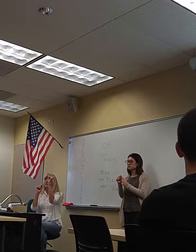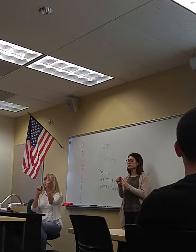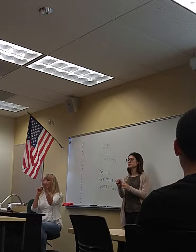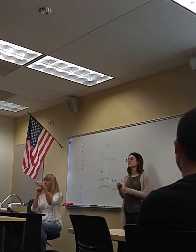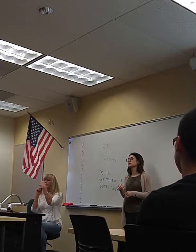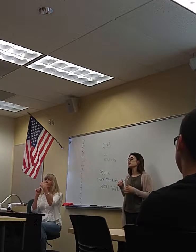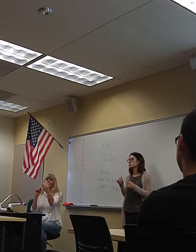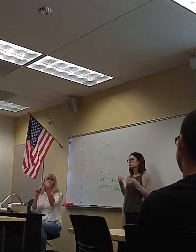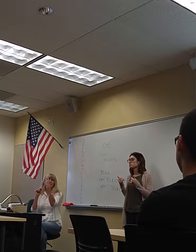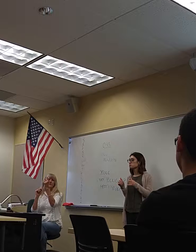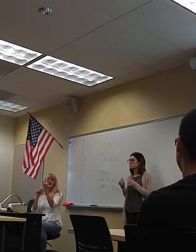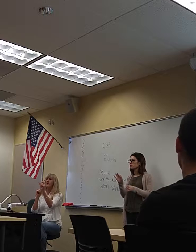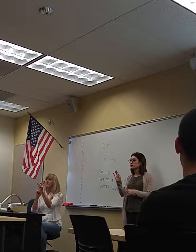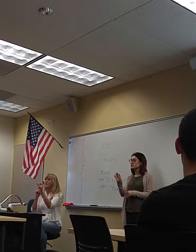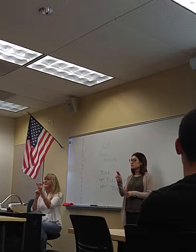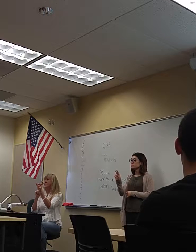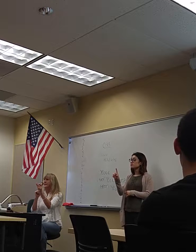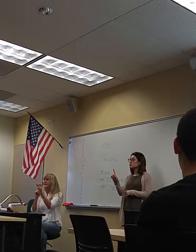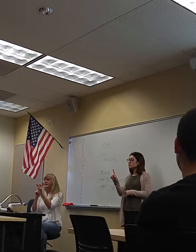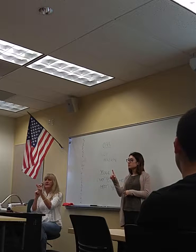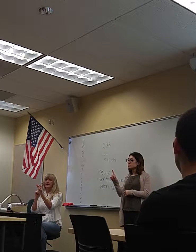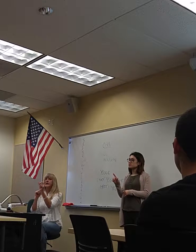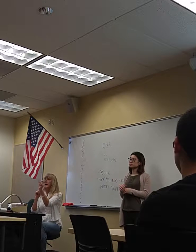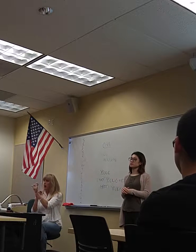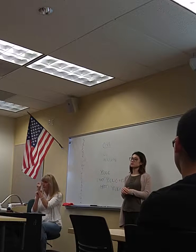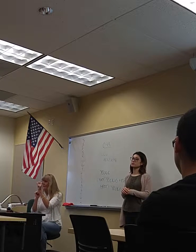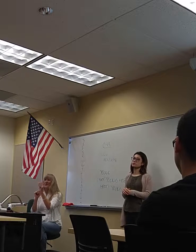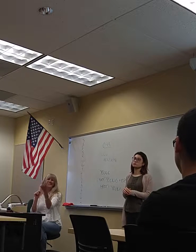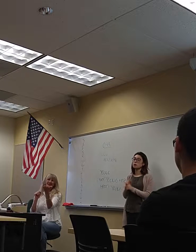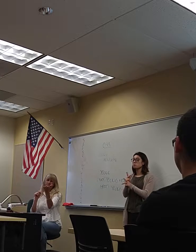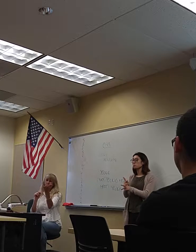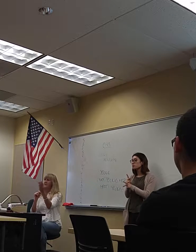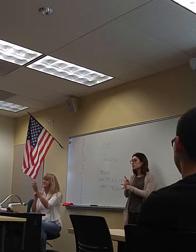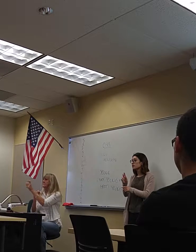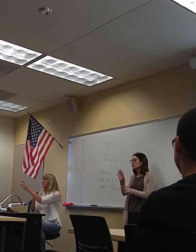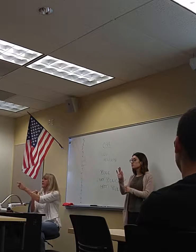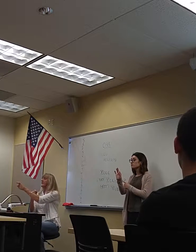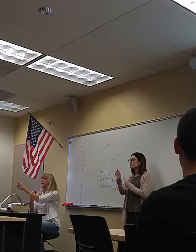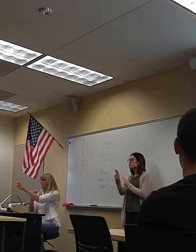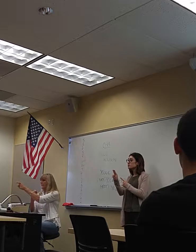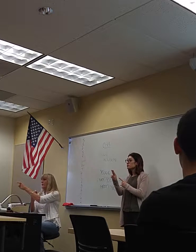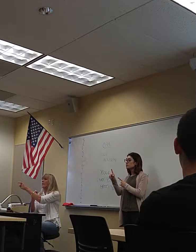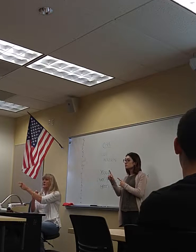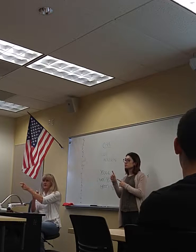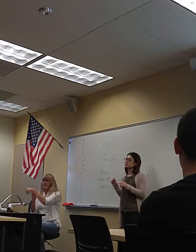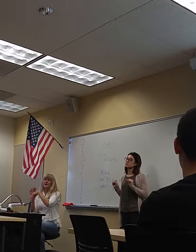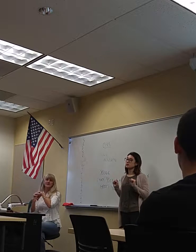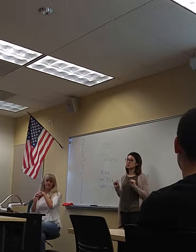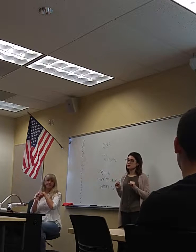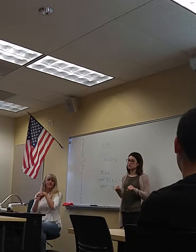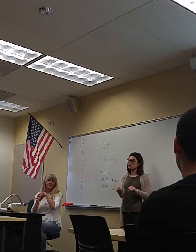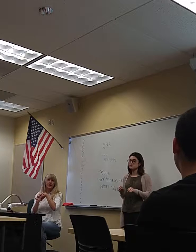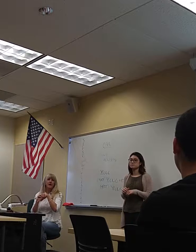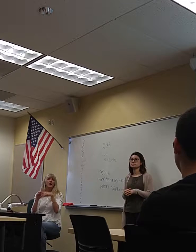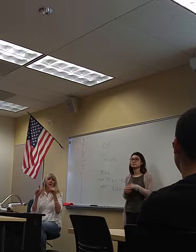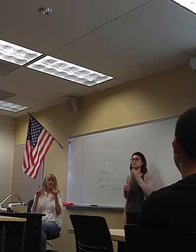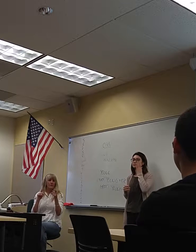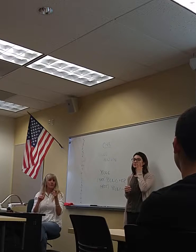playful, hopeful, another word, Thankful. careful, we have a symbol. Thankful, yes. Mouthful.